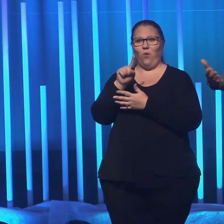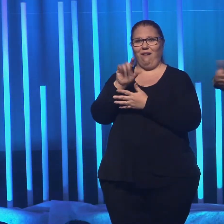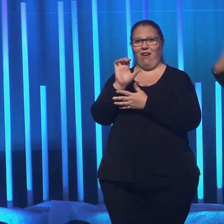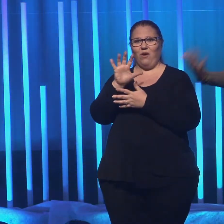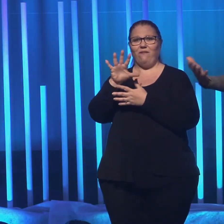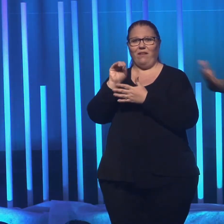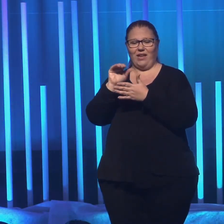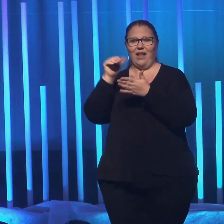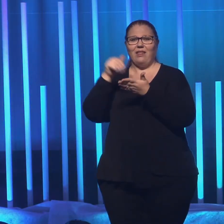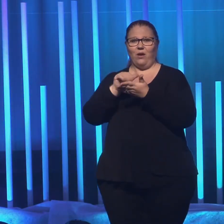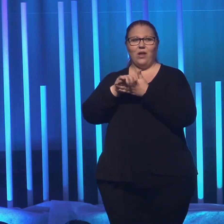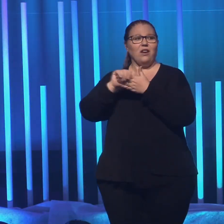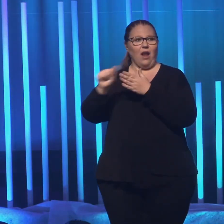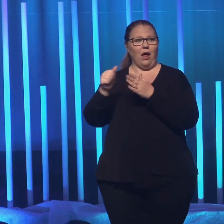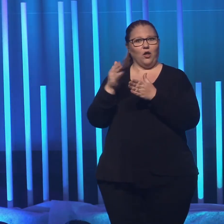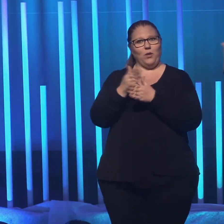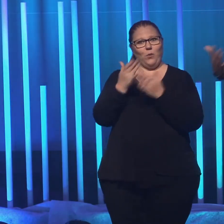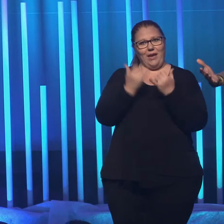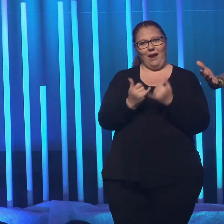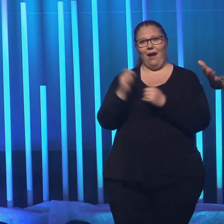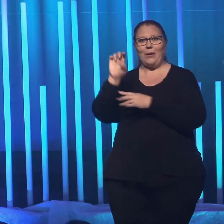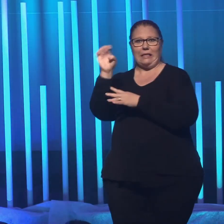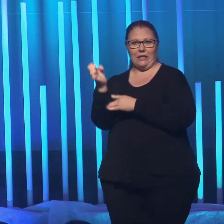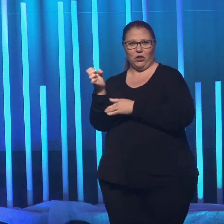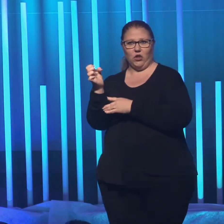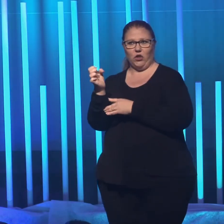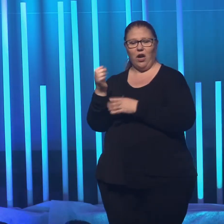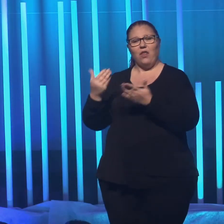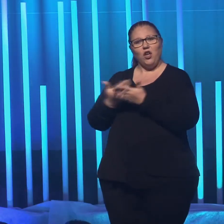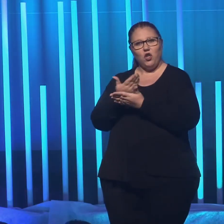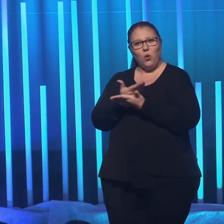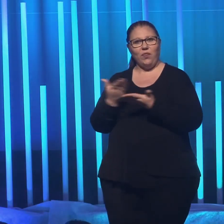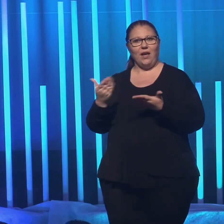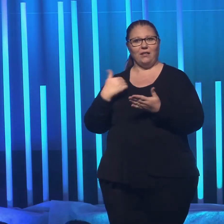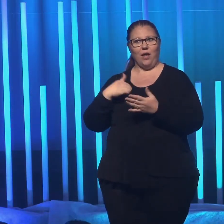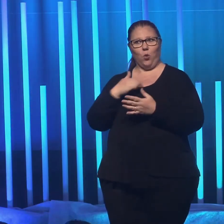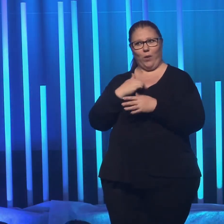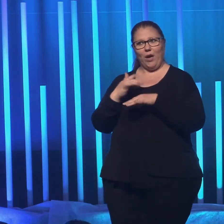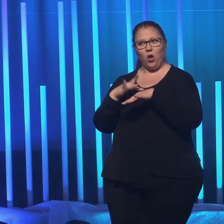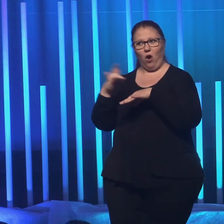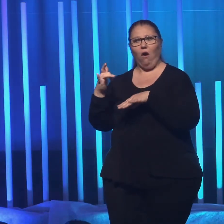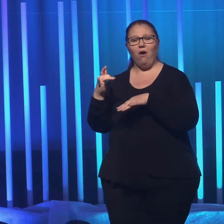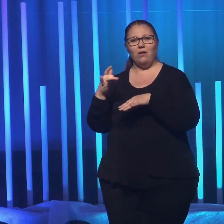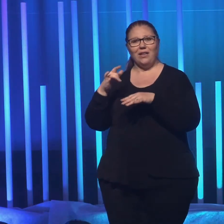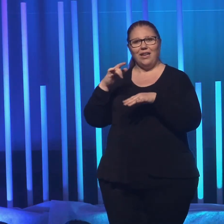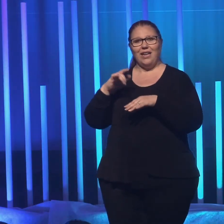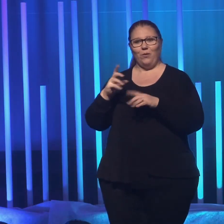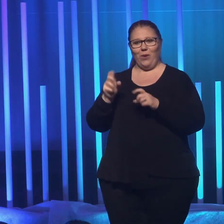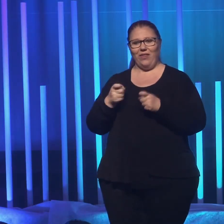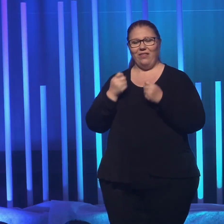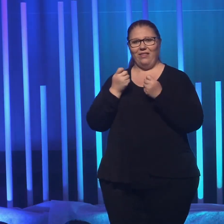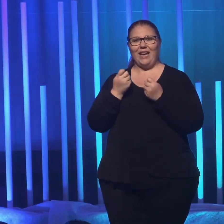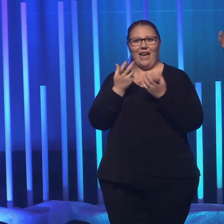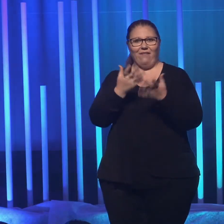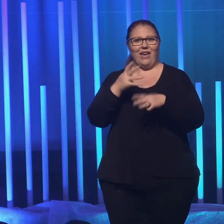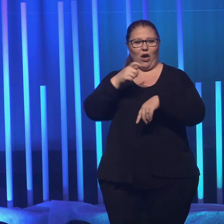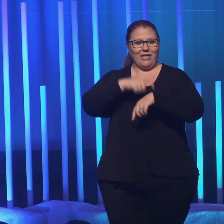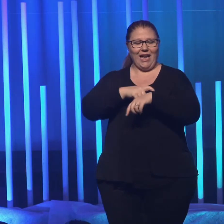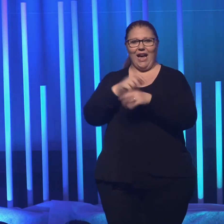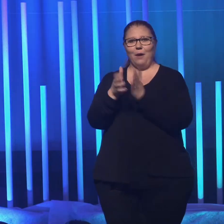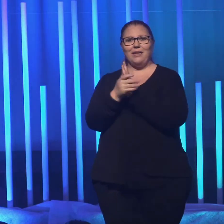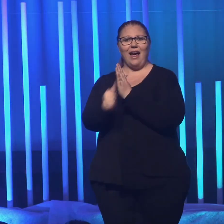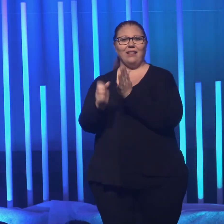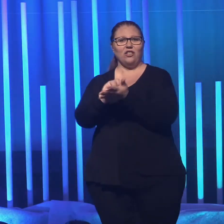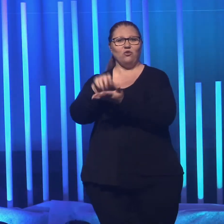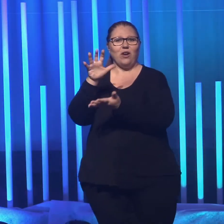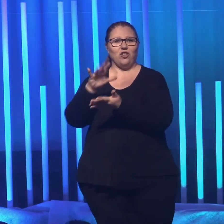different new things that we believe we're called into this year with our extra giving of our time, talent, and treasure. So thank you for that. We launched that in